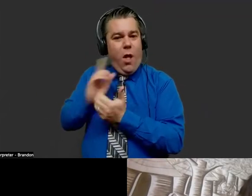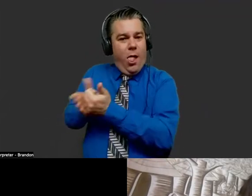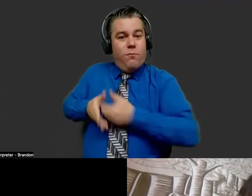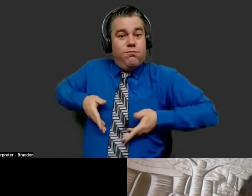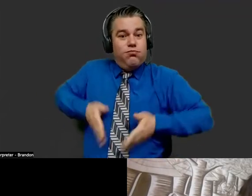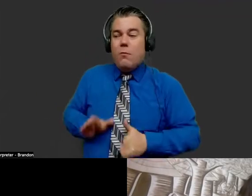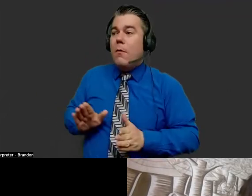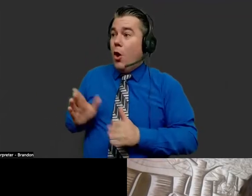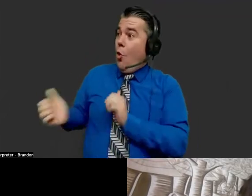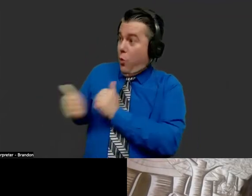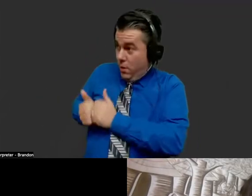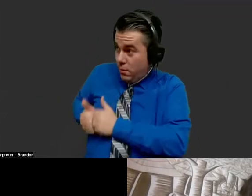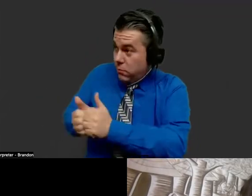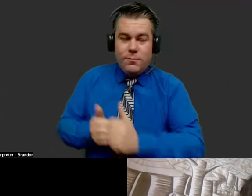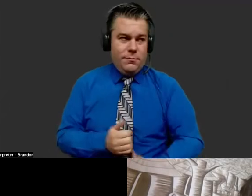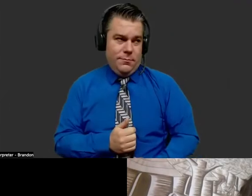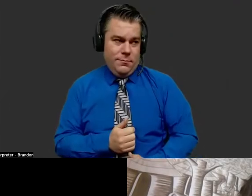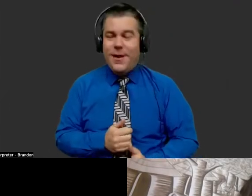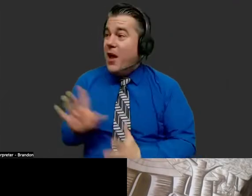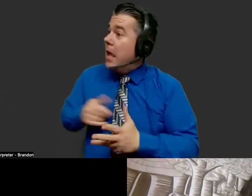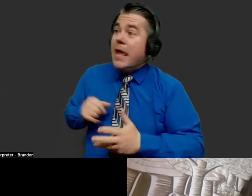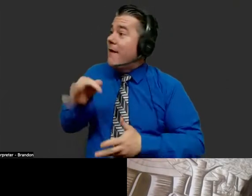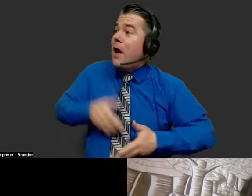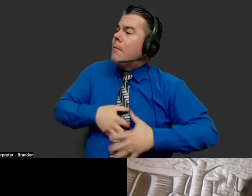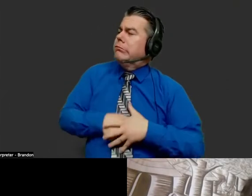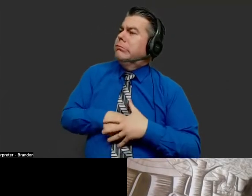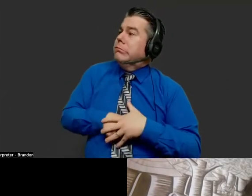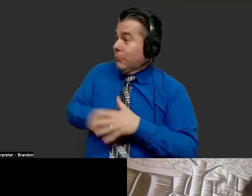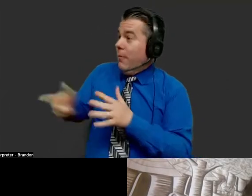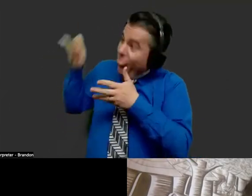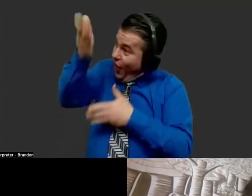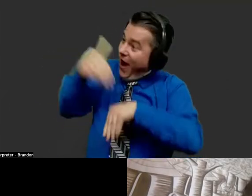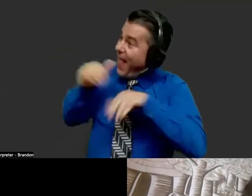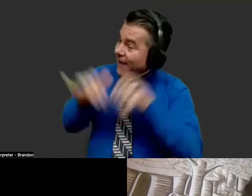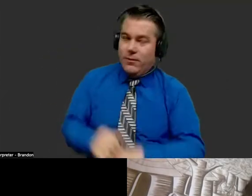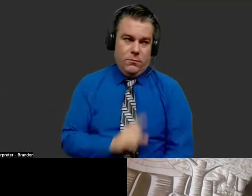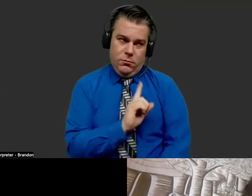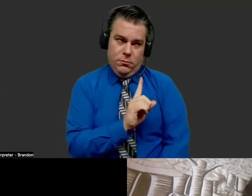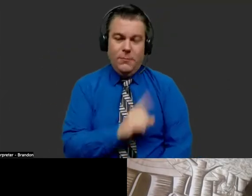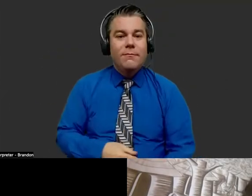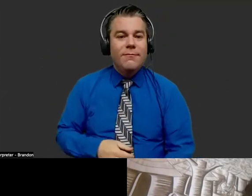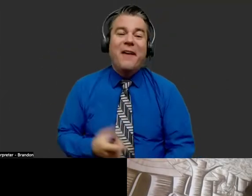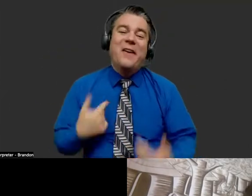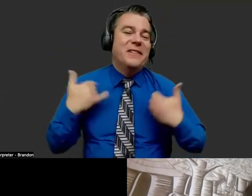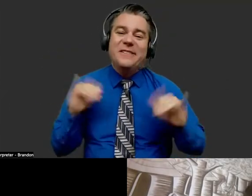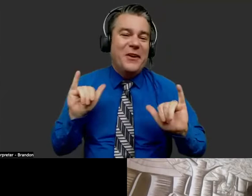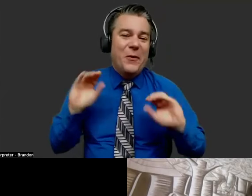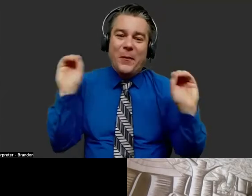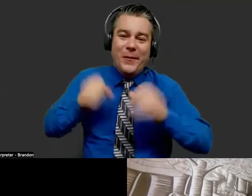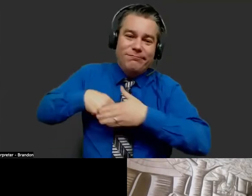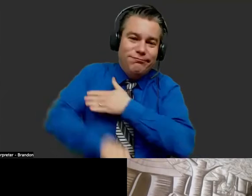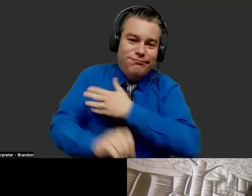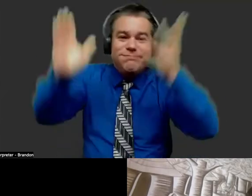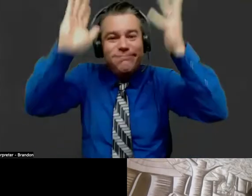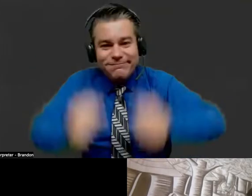at convention. But she said no. And I still haven't had the baby. But anyway, I